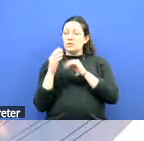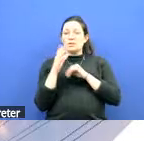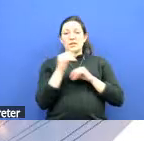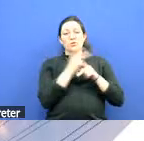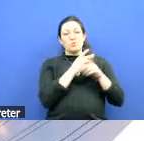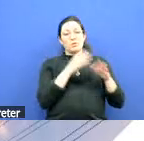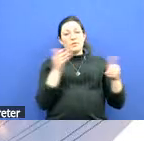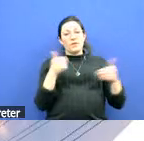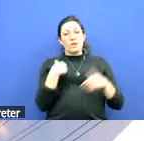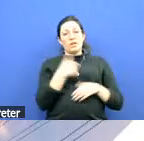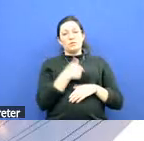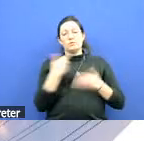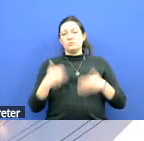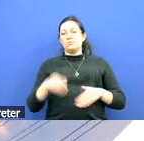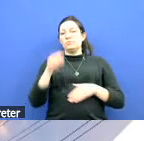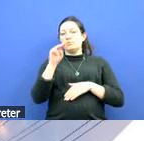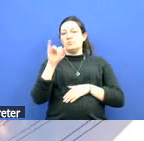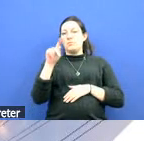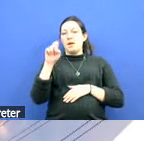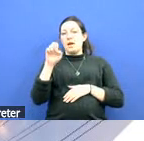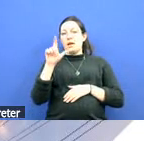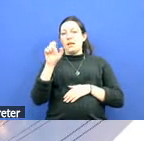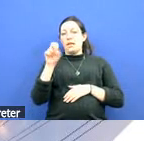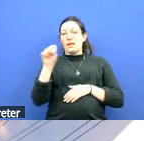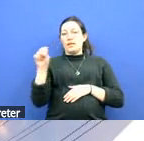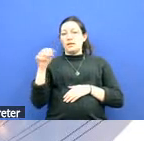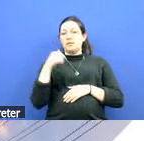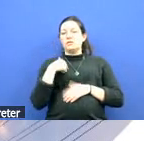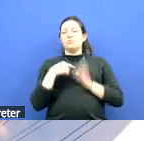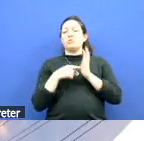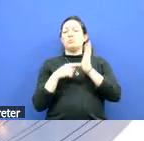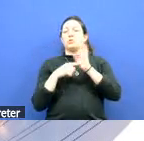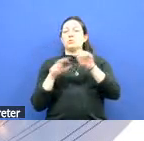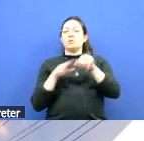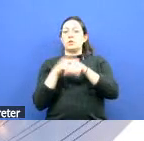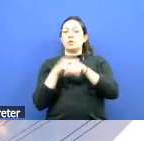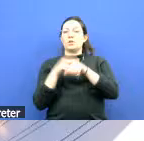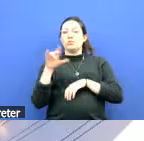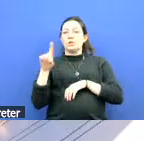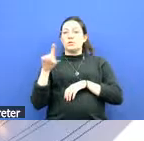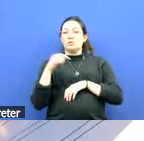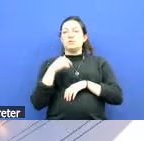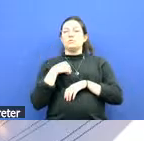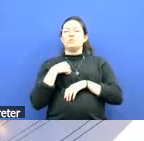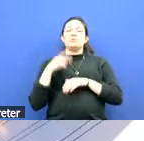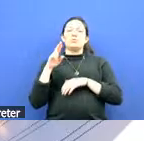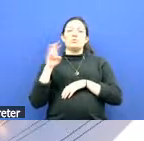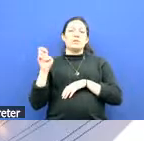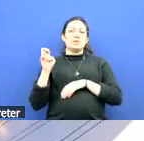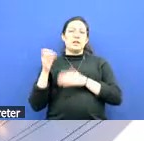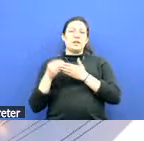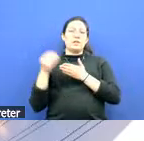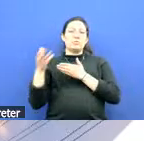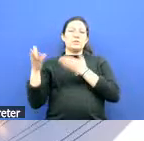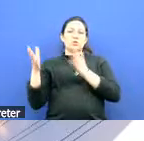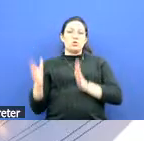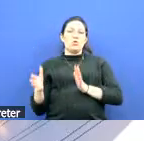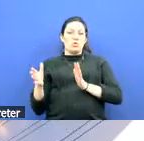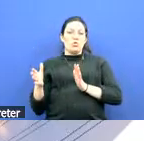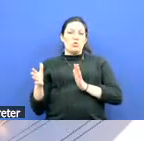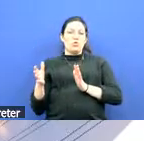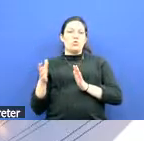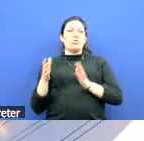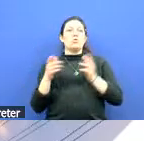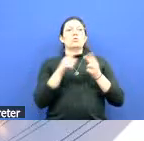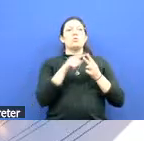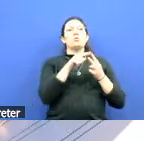tonight. My name is Mike Lennon. I'm representing National Grid on the real estate acquisition side. And I have.